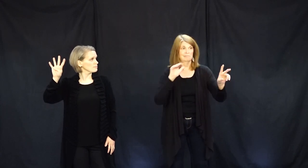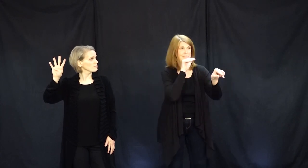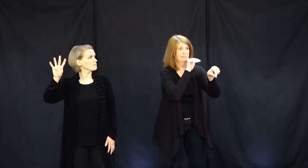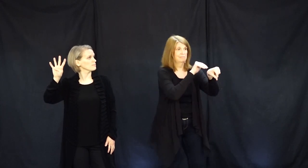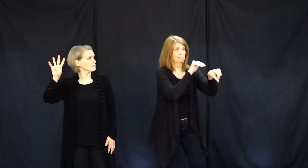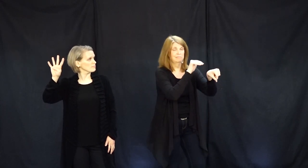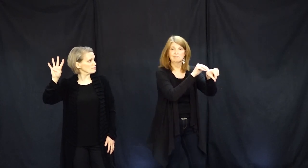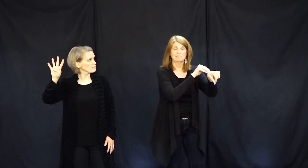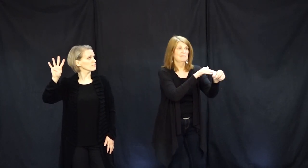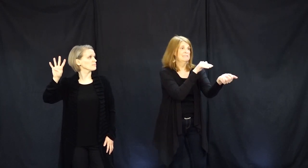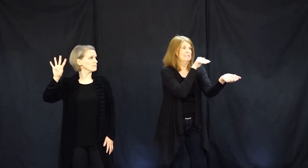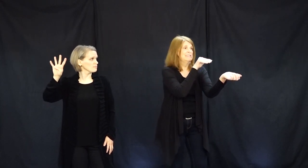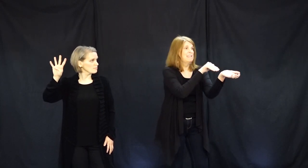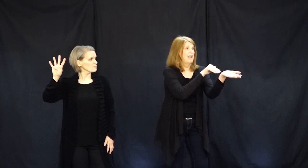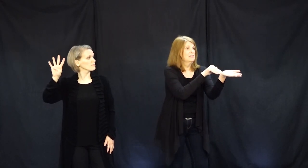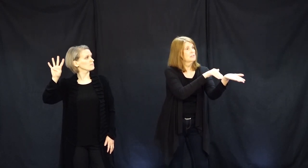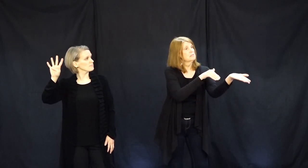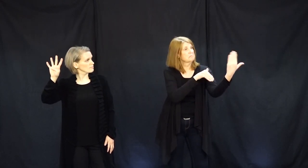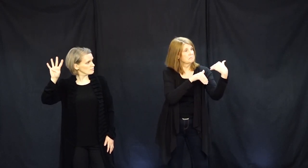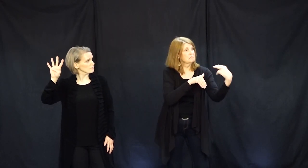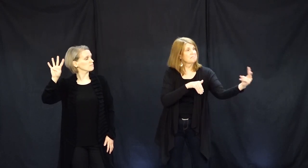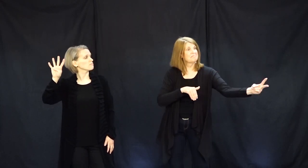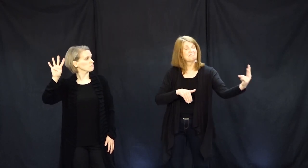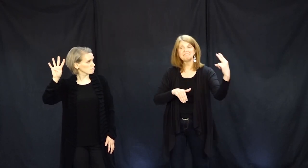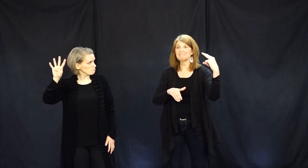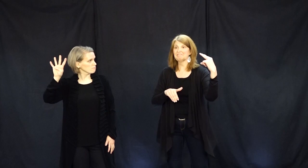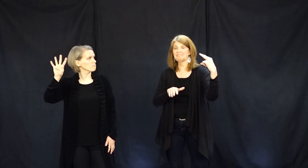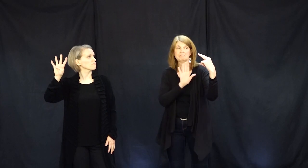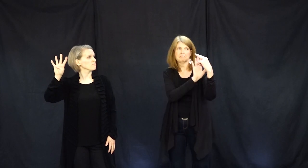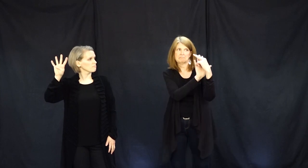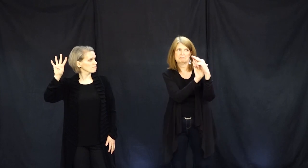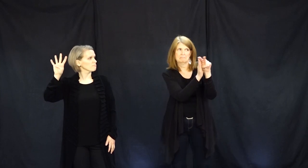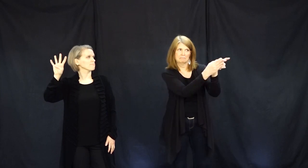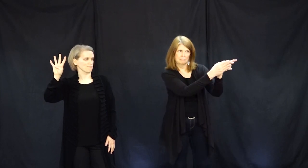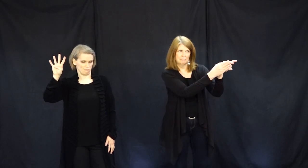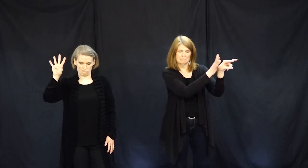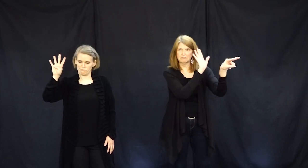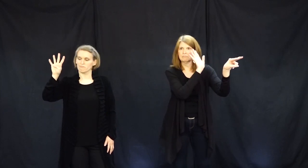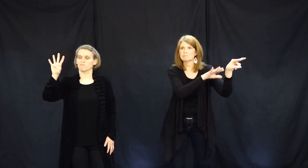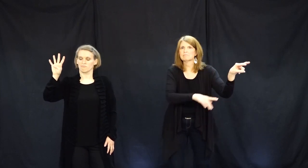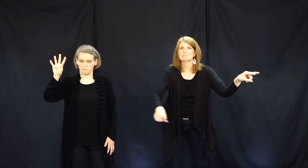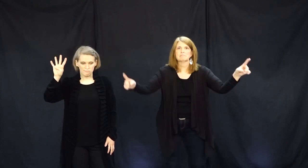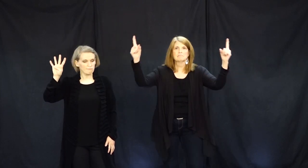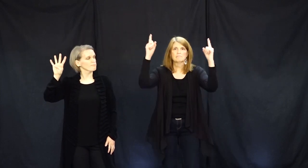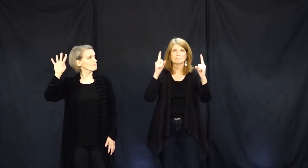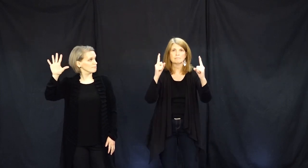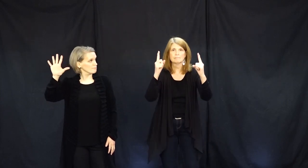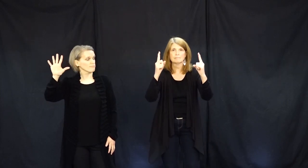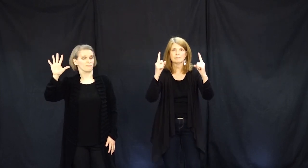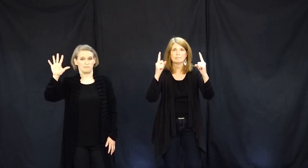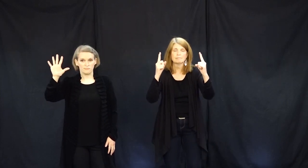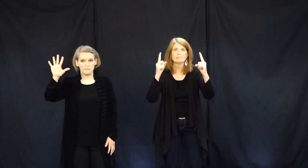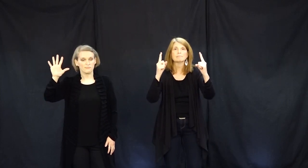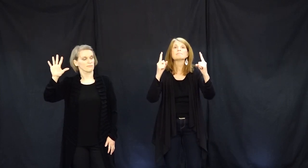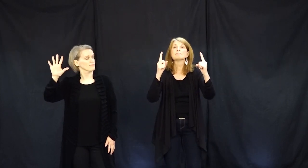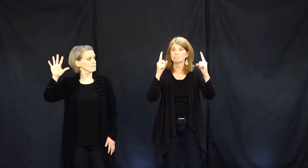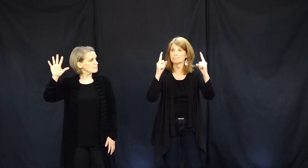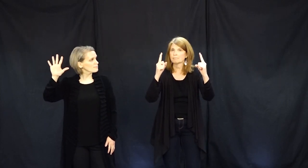in advance, you treat him with civility. You have him turn around so he can have deniability. 5, duel before the sun is